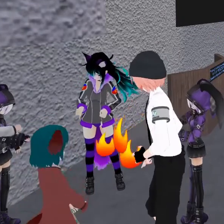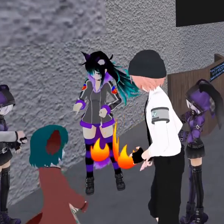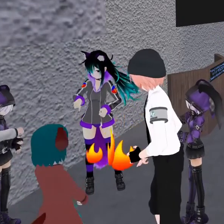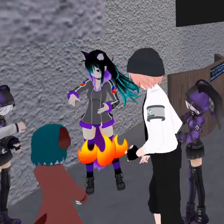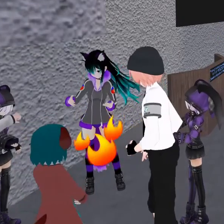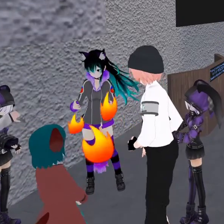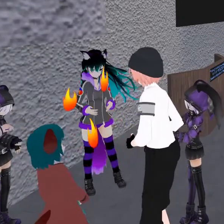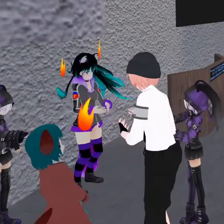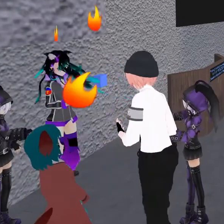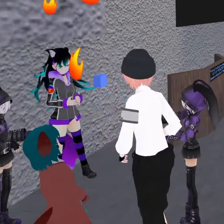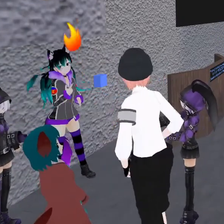Then I'll follow a little later.